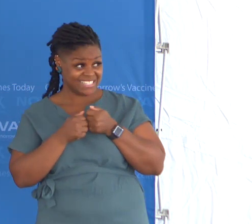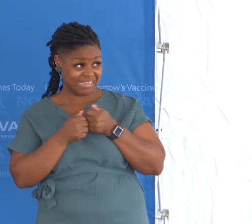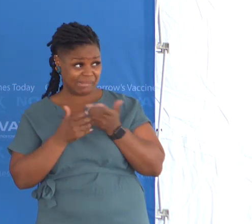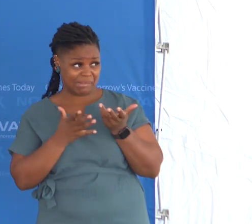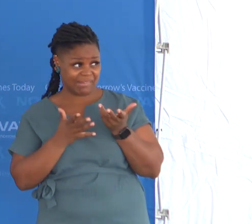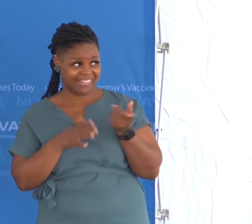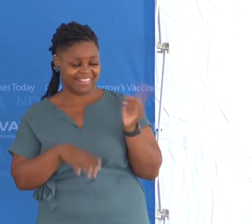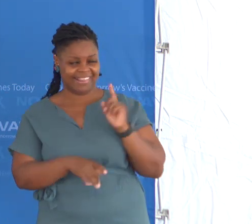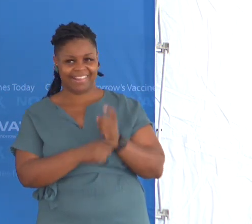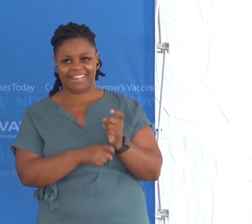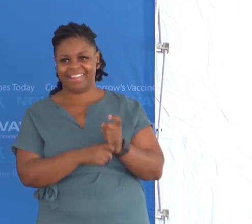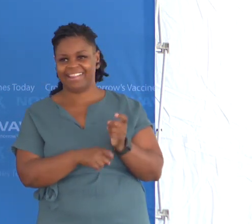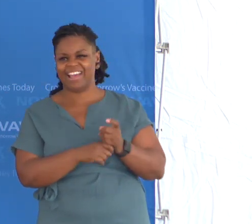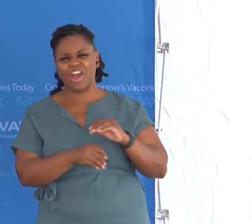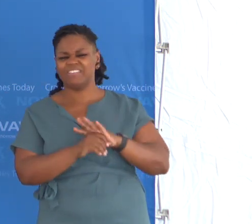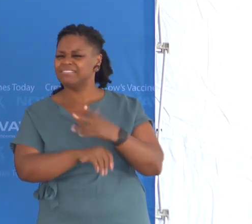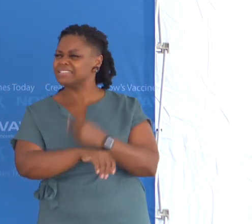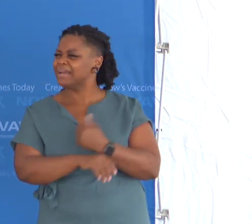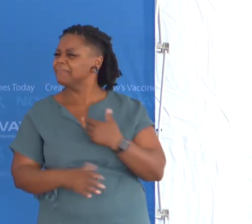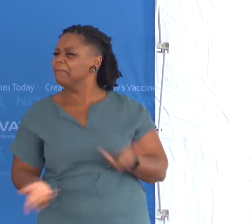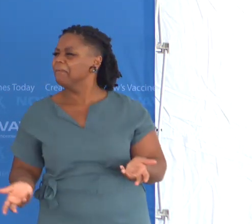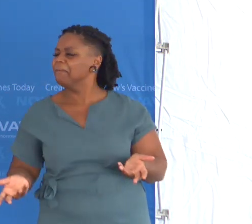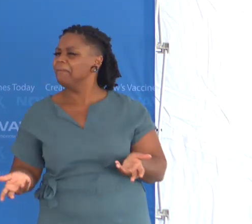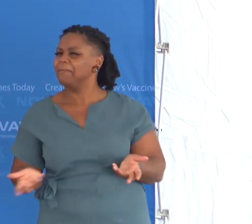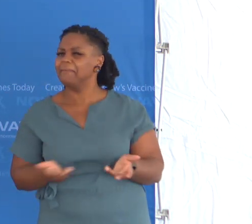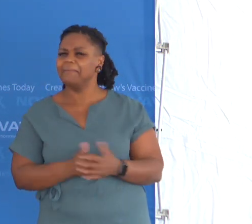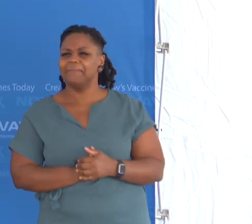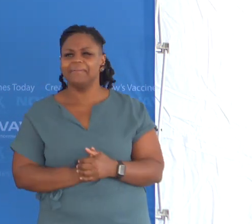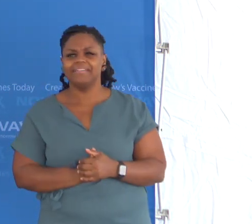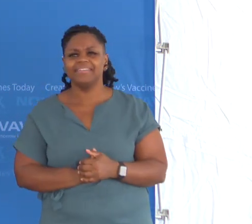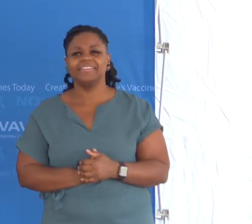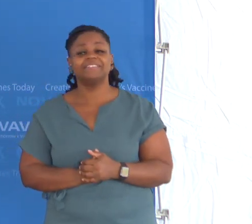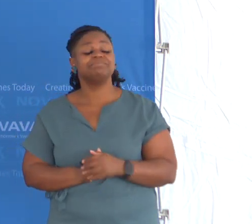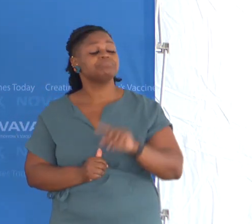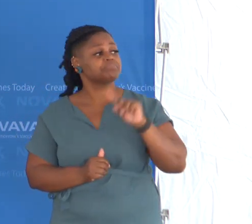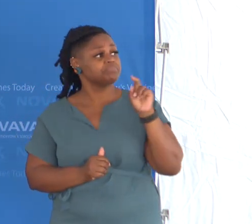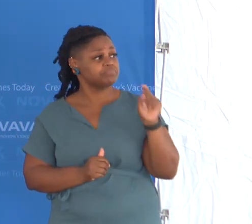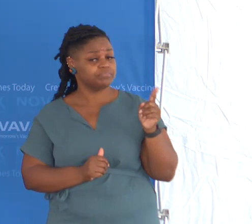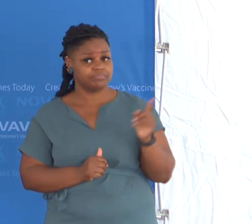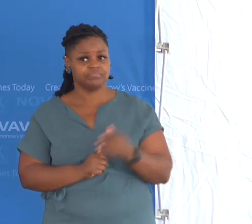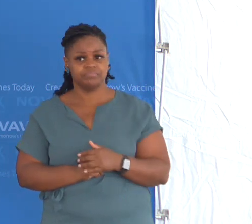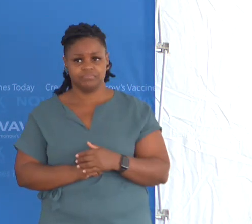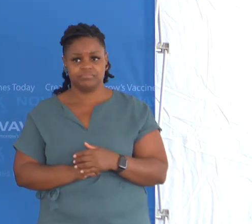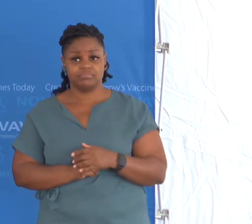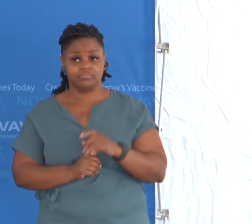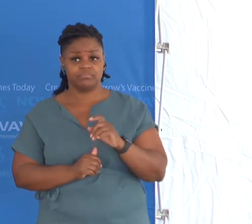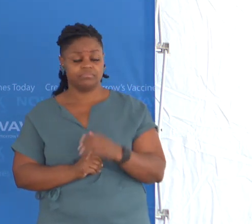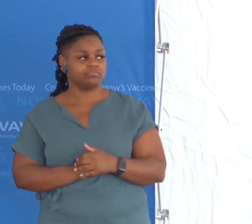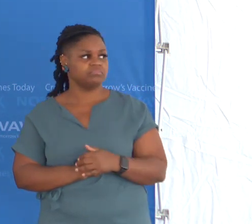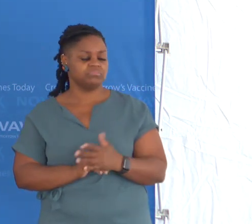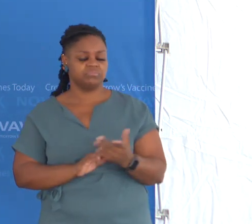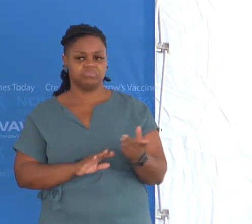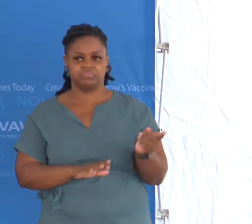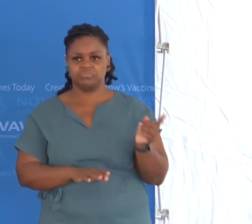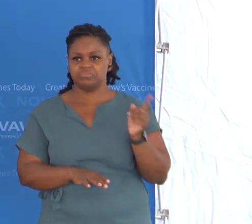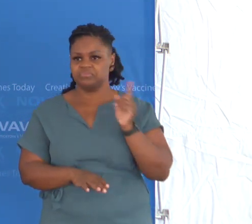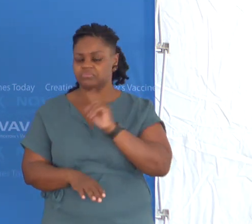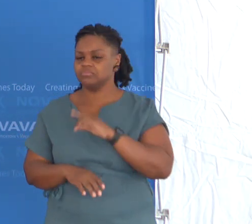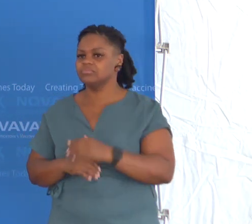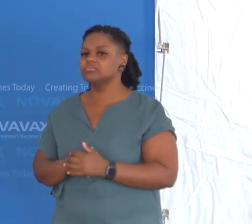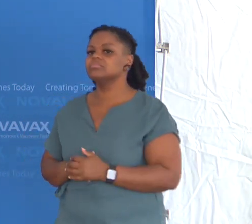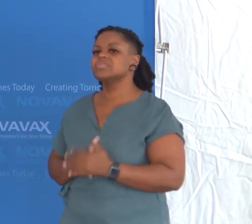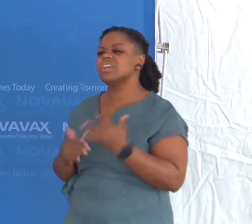Yeah, okay. So, at any rate, the question was whether we have we're trying to get diverse populations, and one of